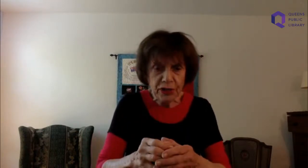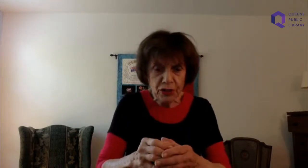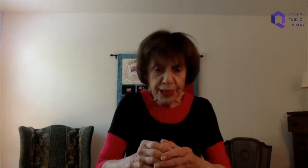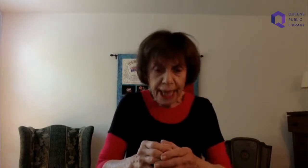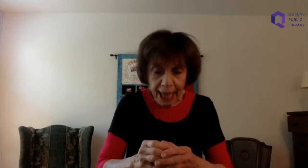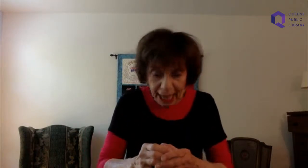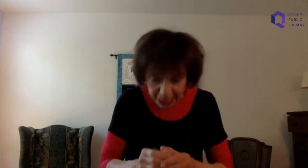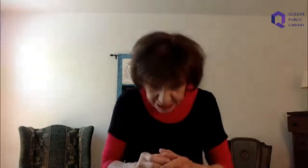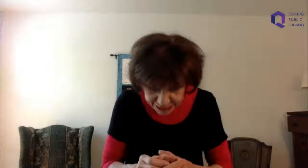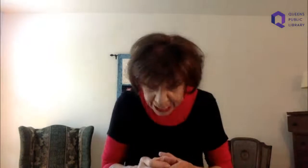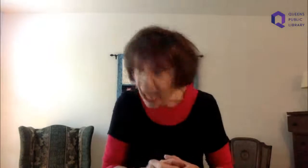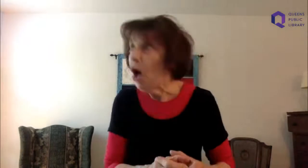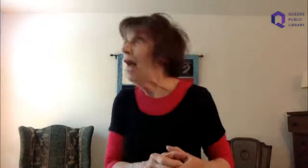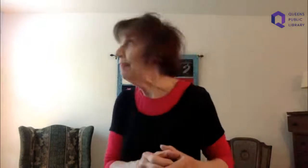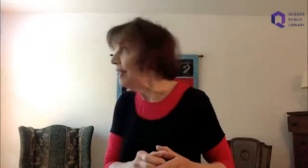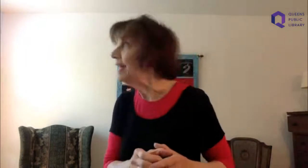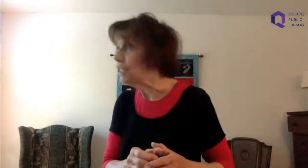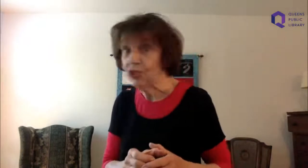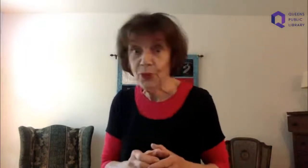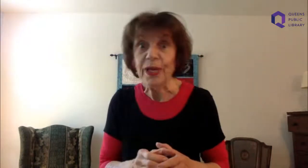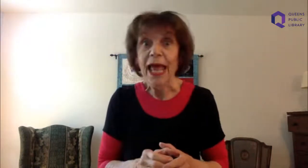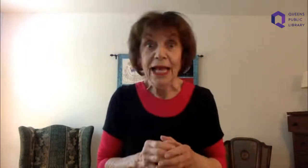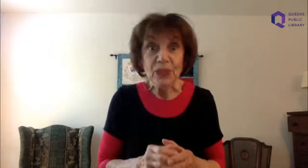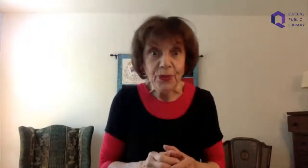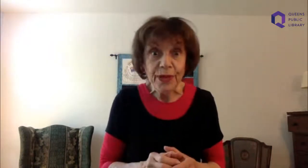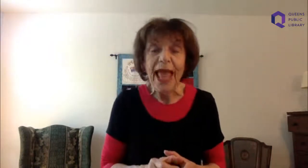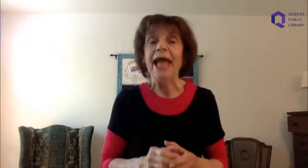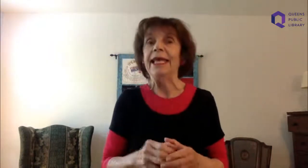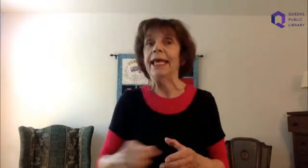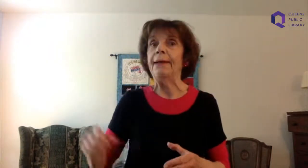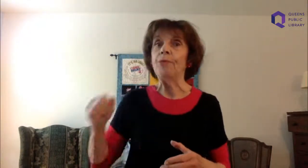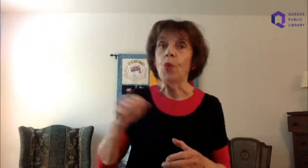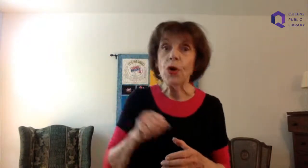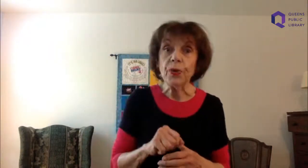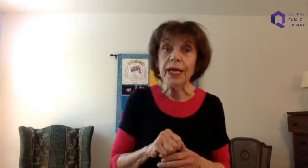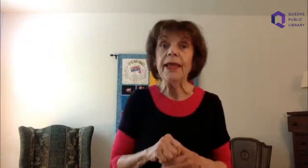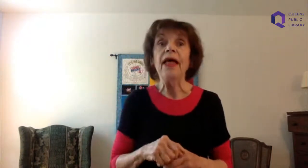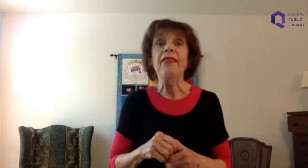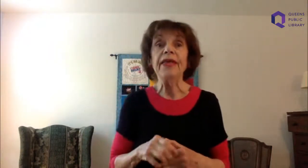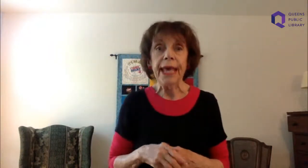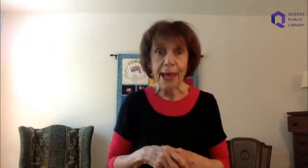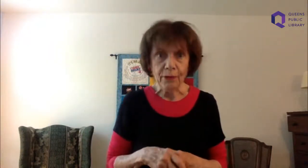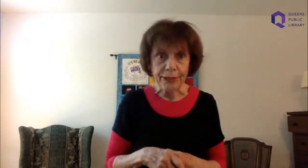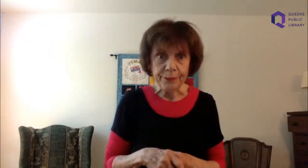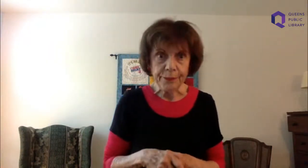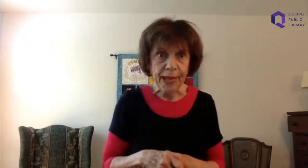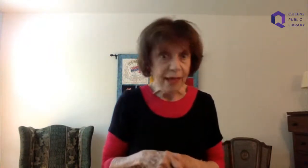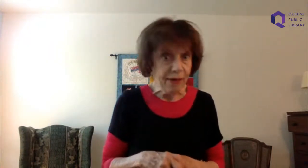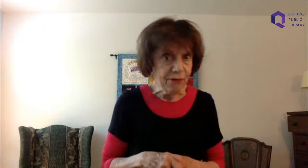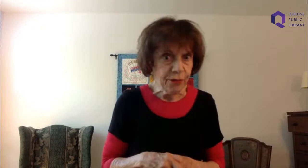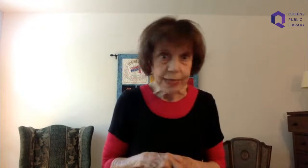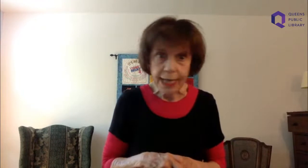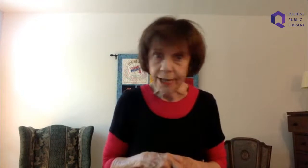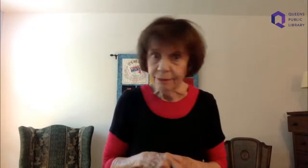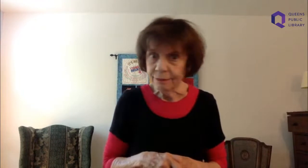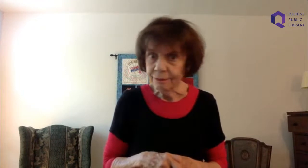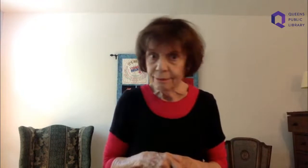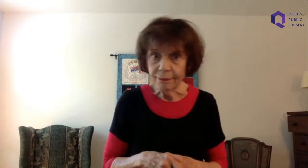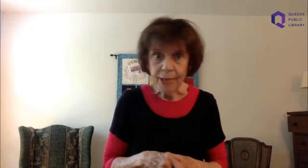orange thing, and he said, I think it's soon, and soon. And he kept watering the carrot every day.